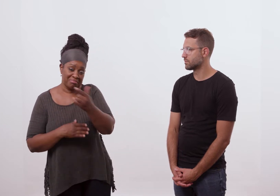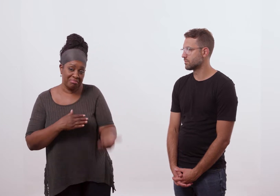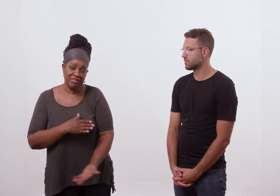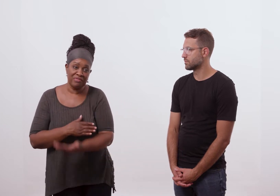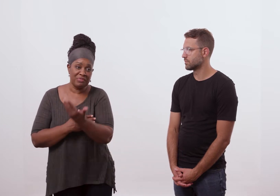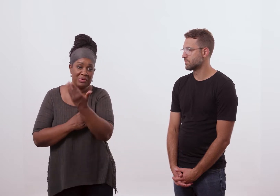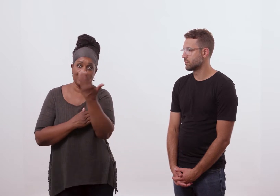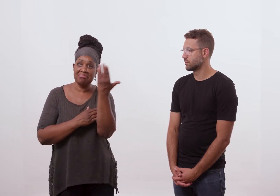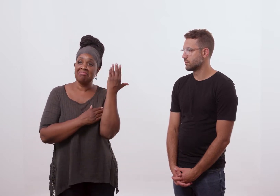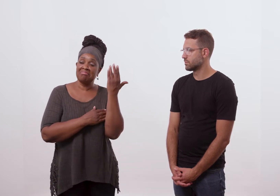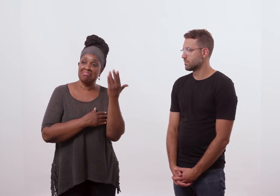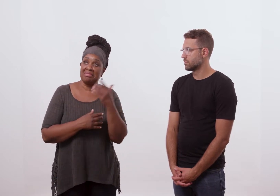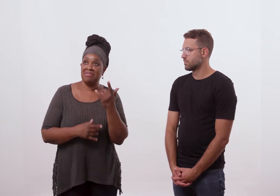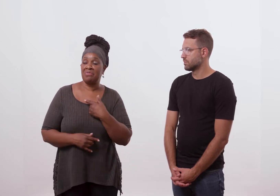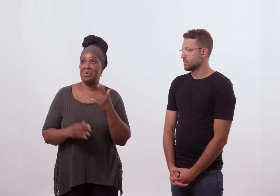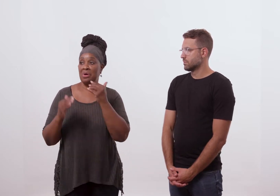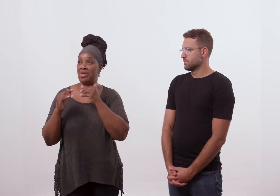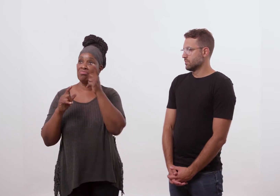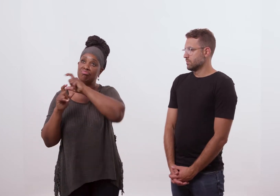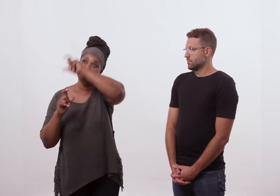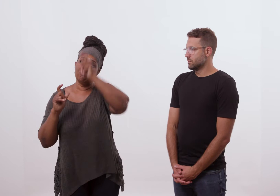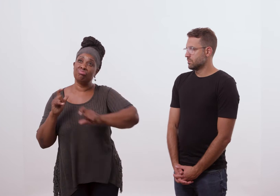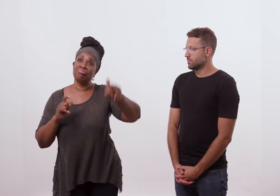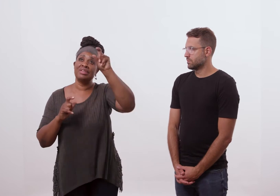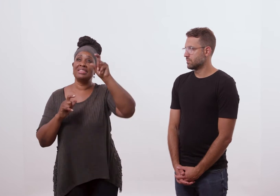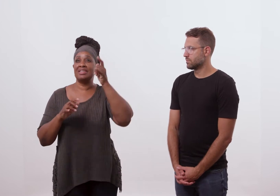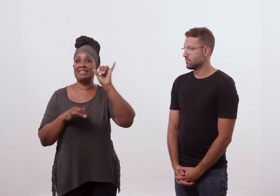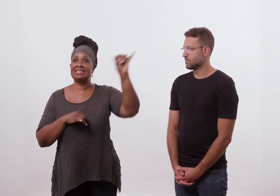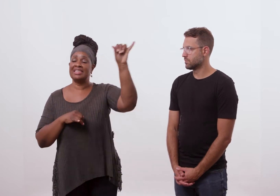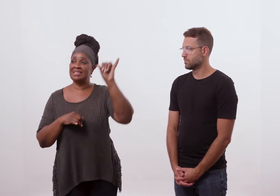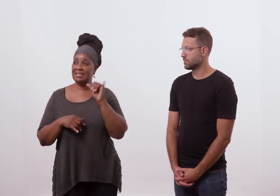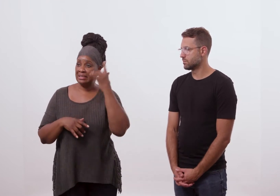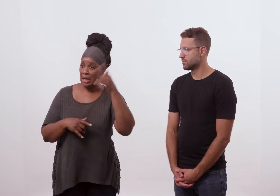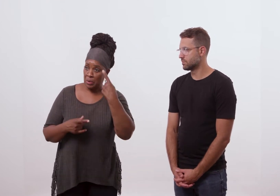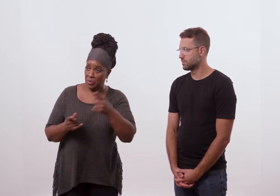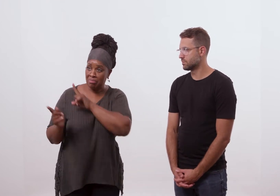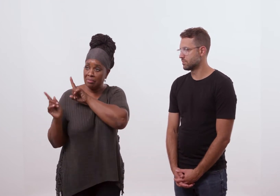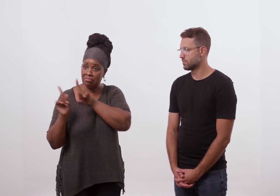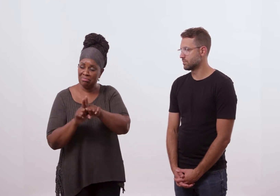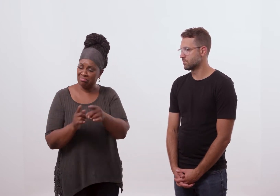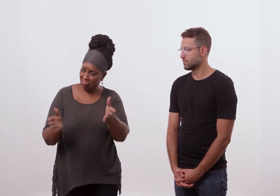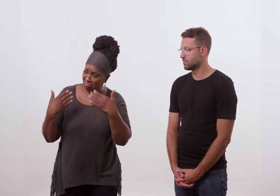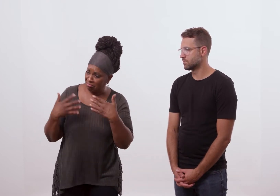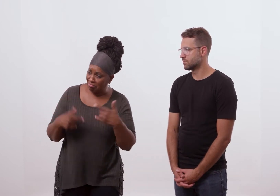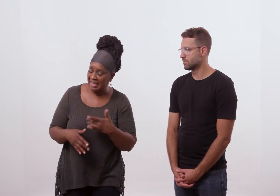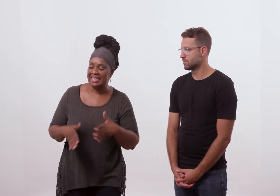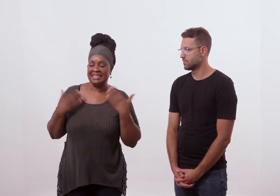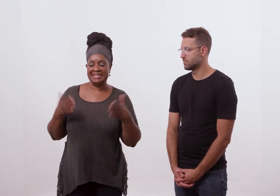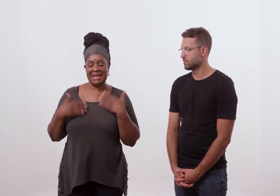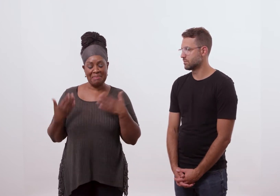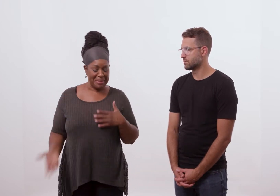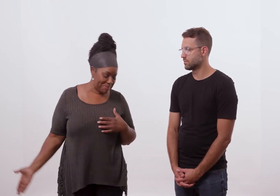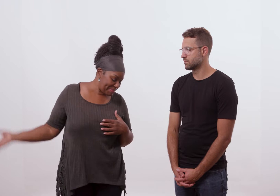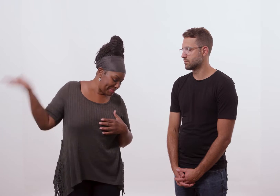to the Bridge of Destiny, Skywise asks to tag along. Sun Toucher is only too glad to